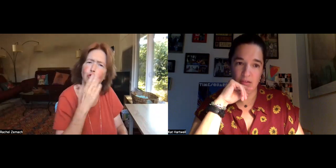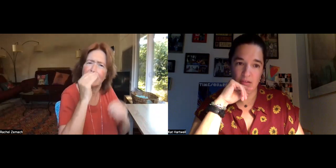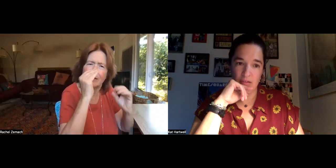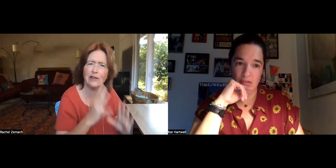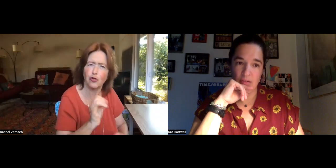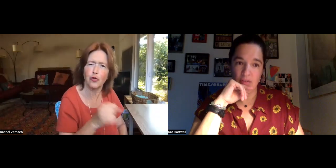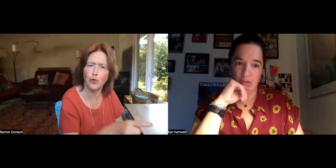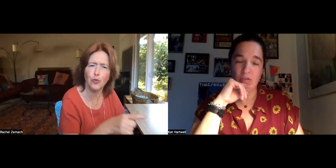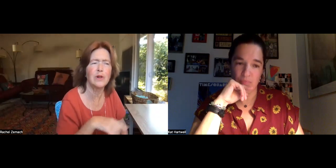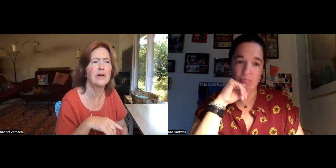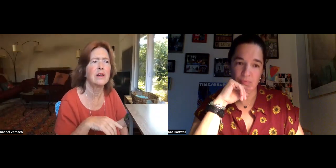Good teacher too.